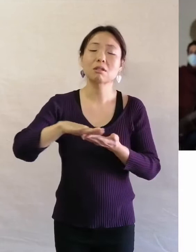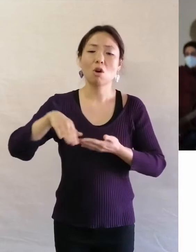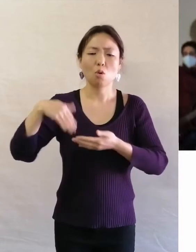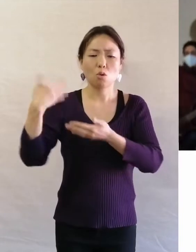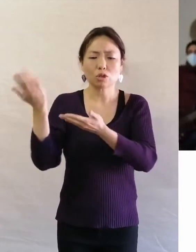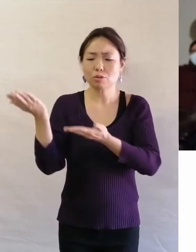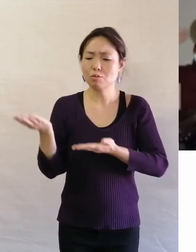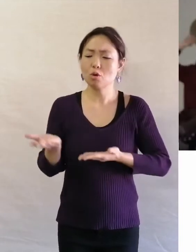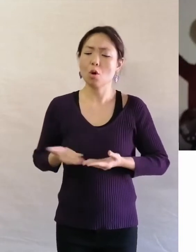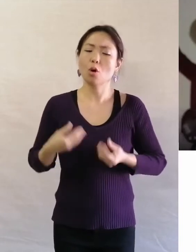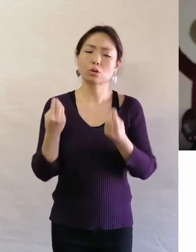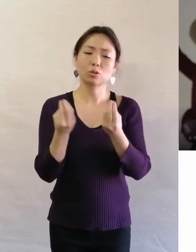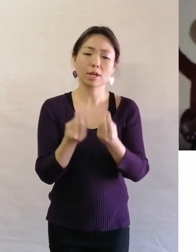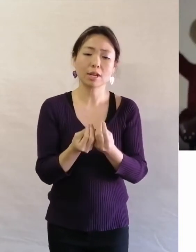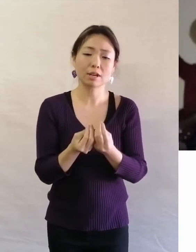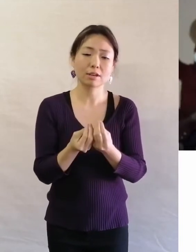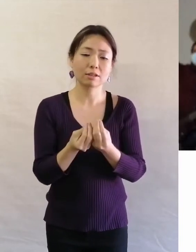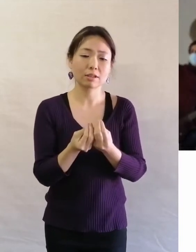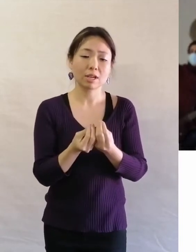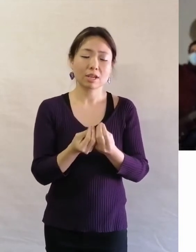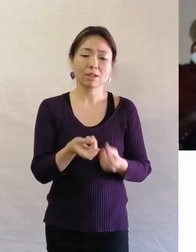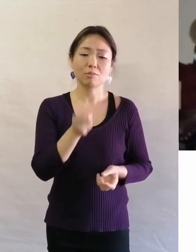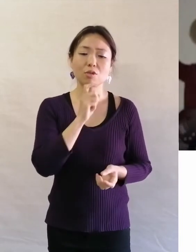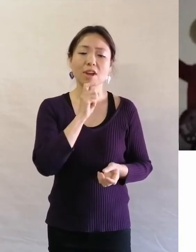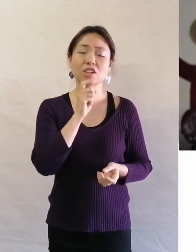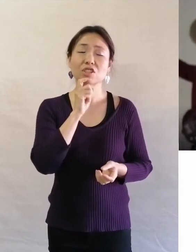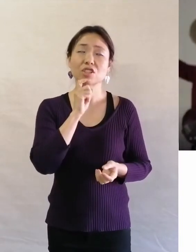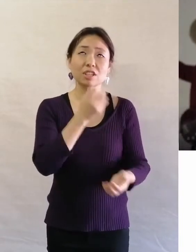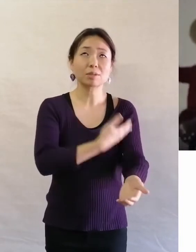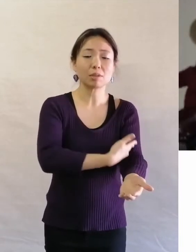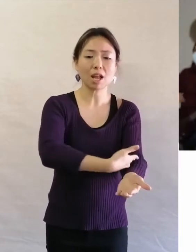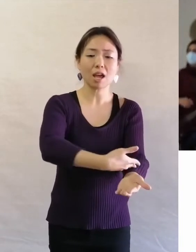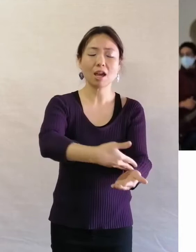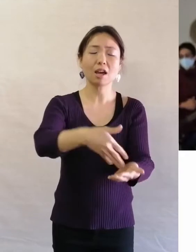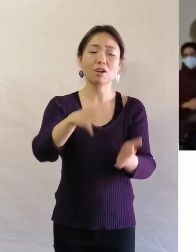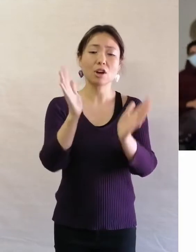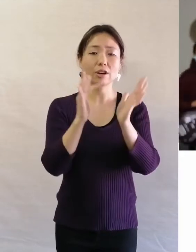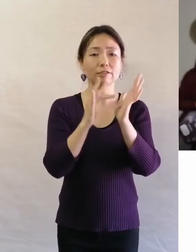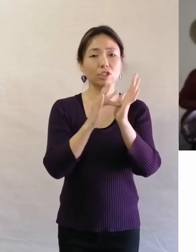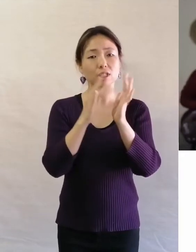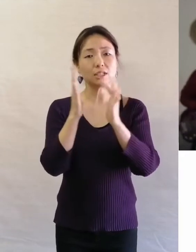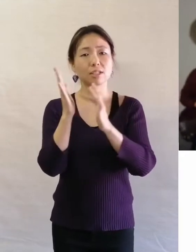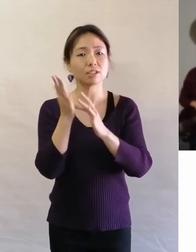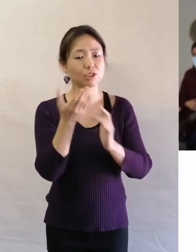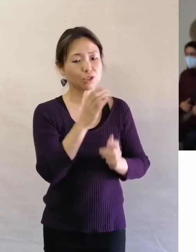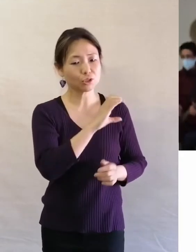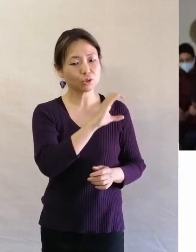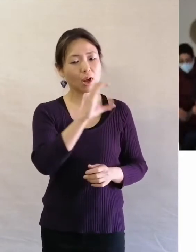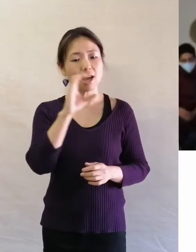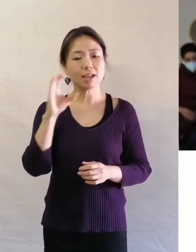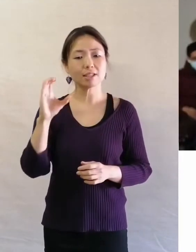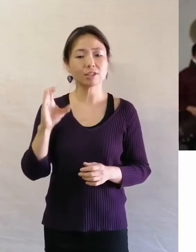Forgiveness was brought with the precious blood of